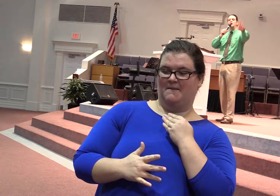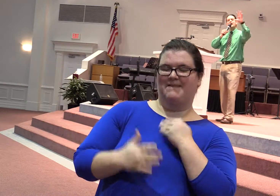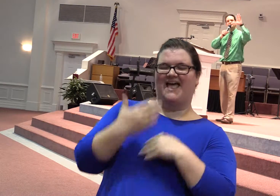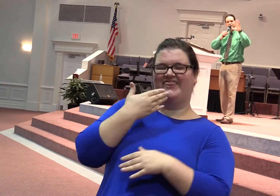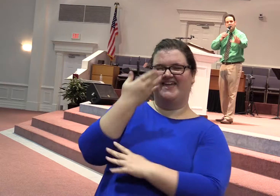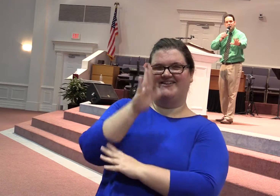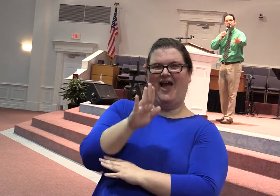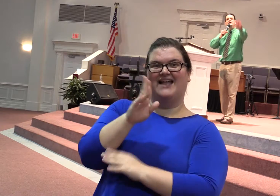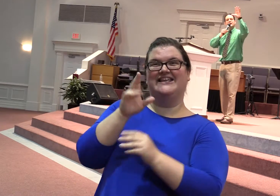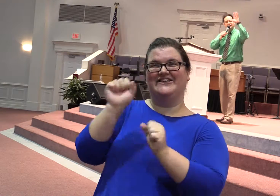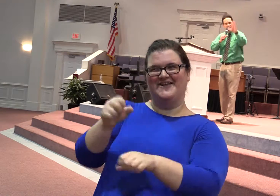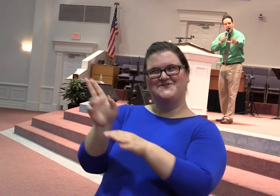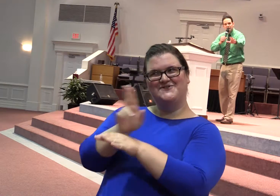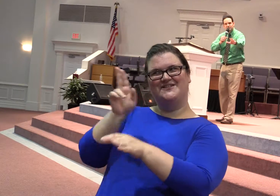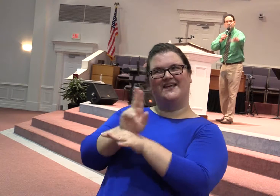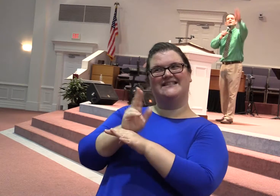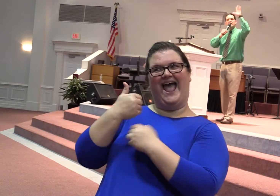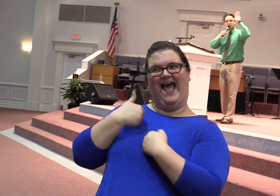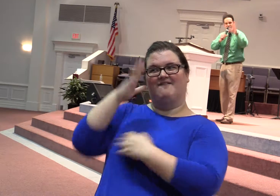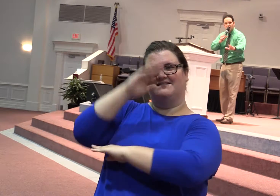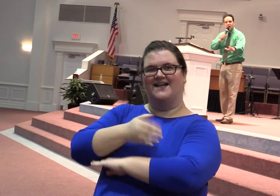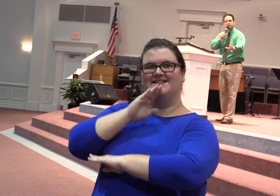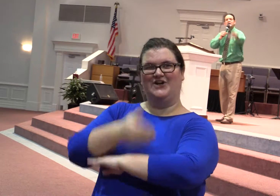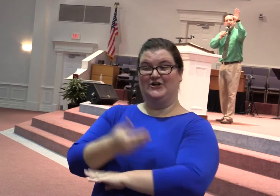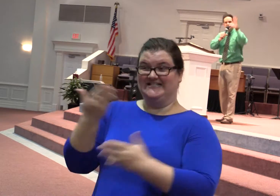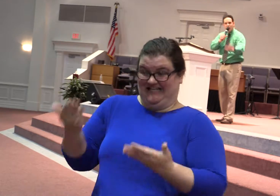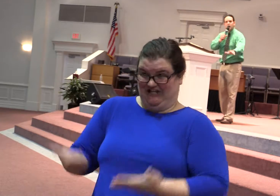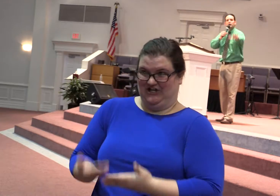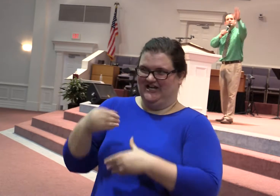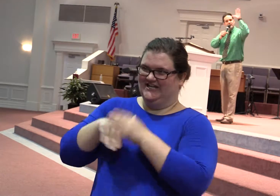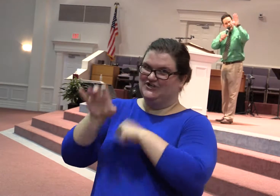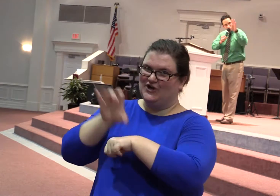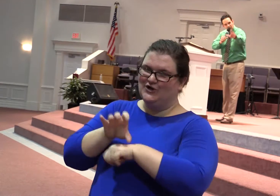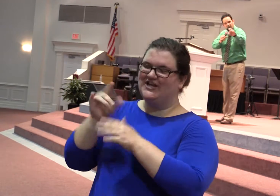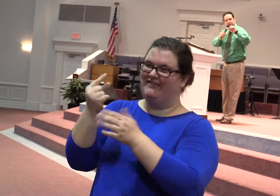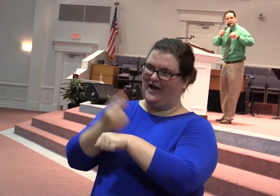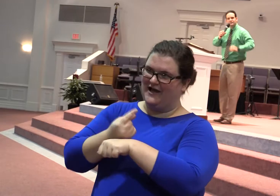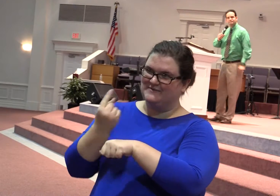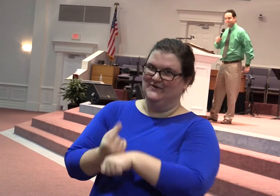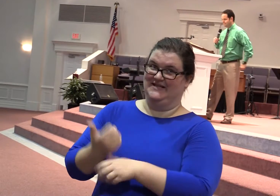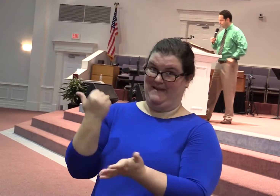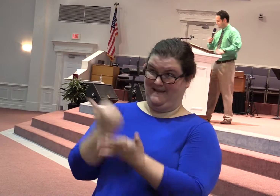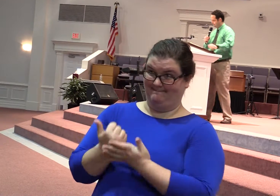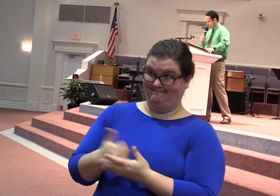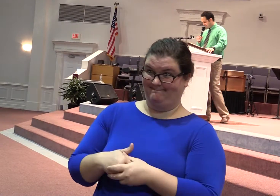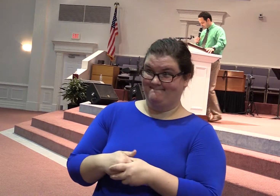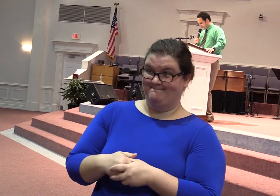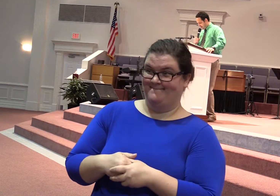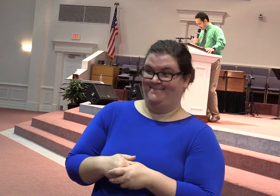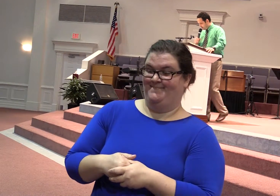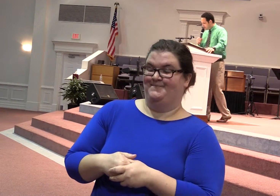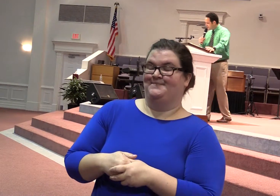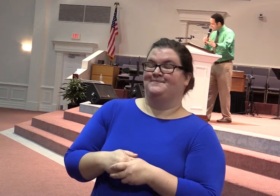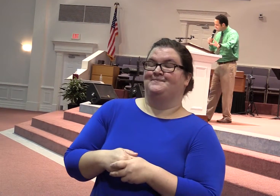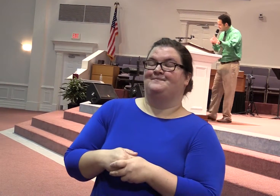us to have sons in the gospels. And sons and daughters in the gospel. Amen.